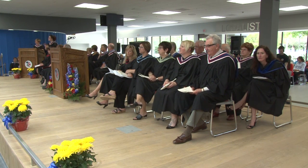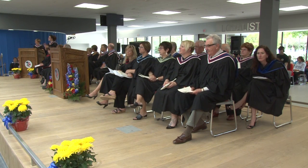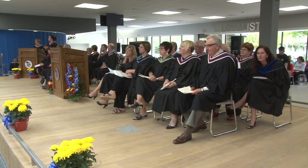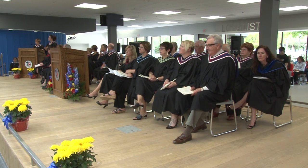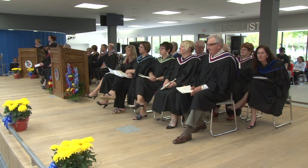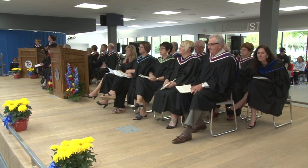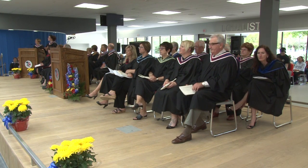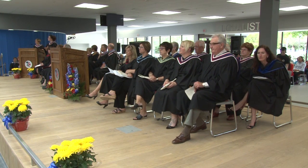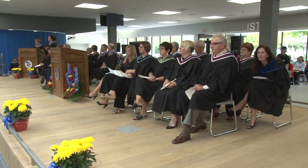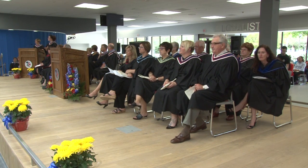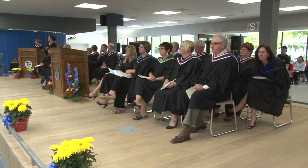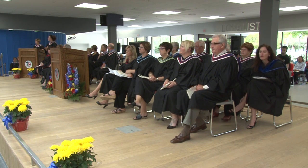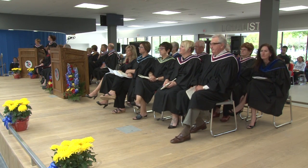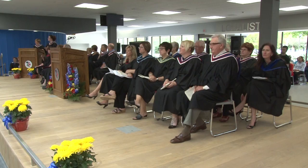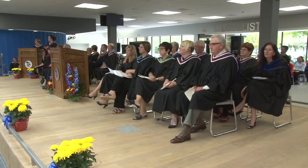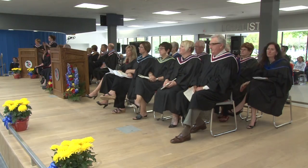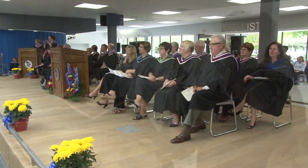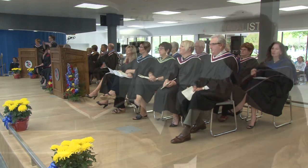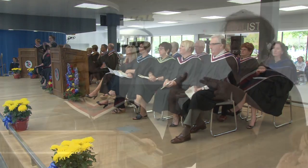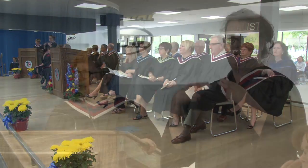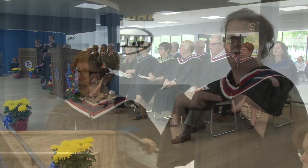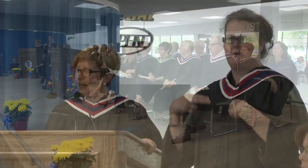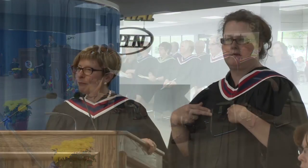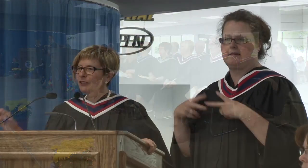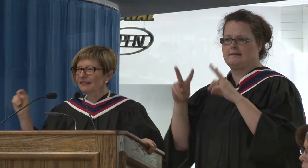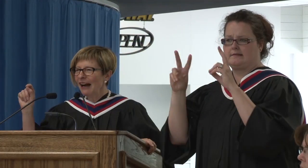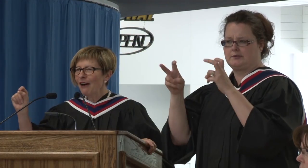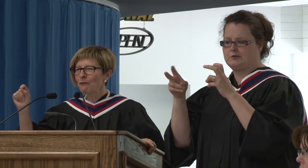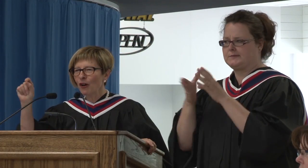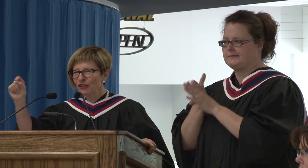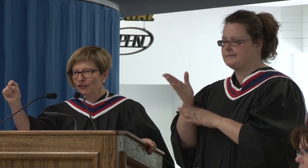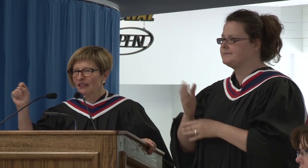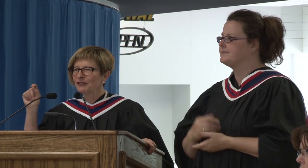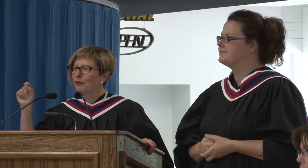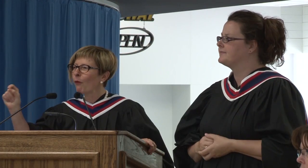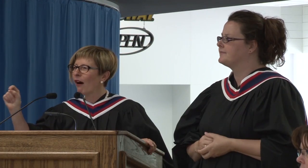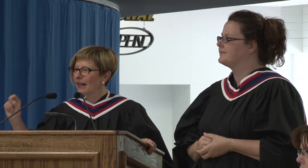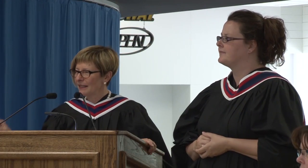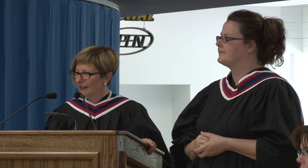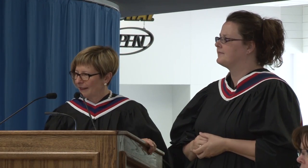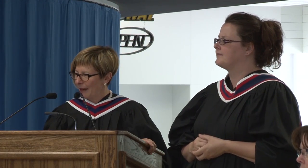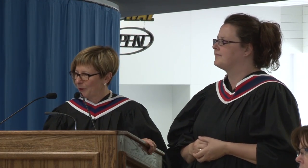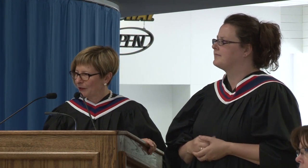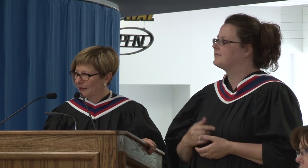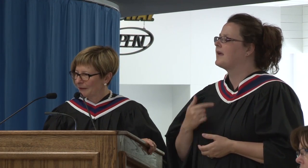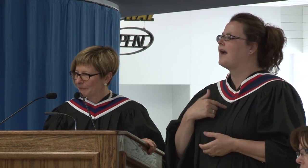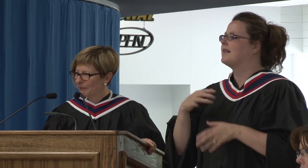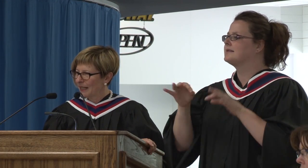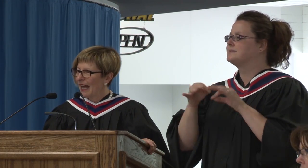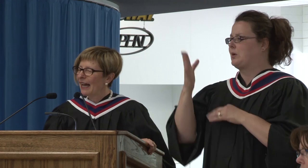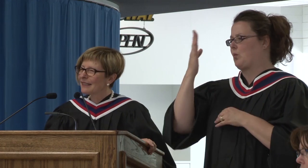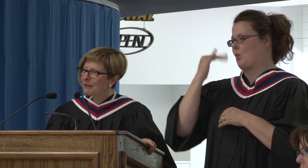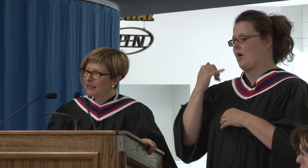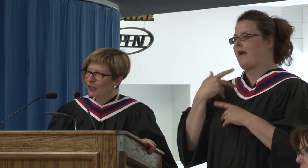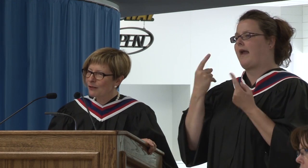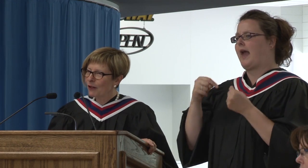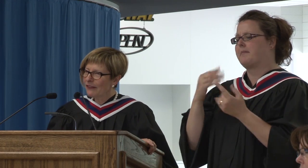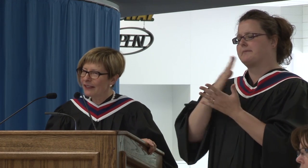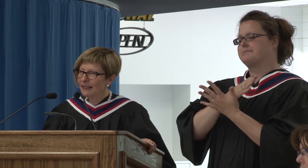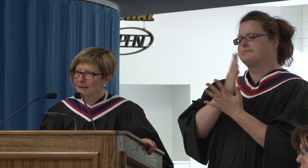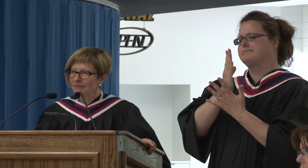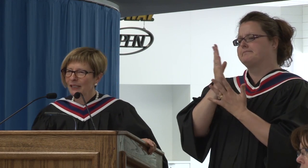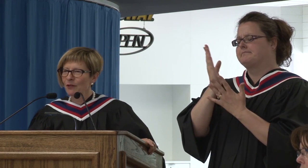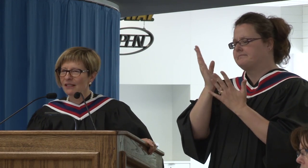social studies and humanities field. But now I want to tell you why it happened. And it's because